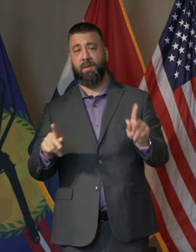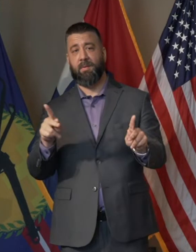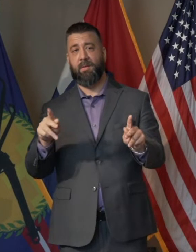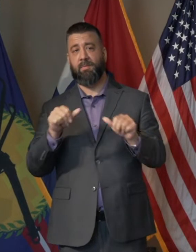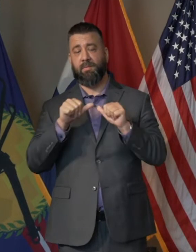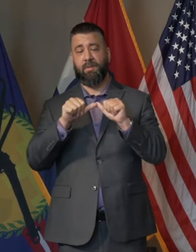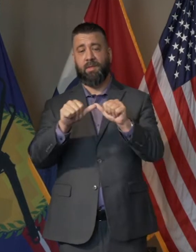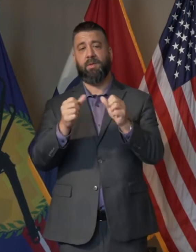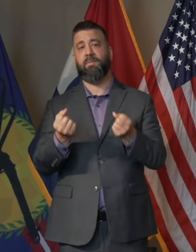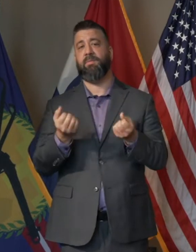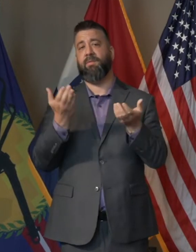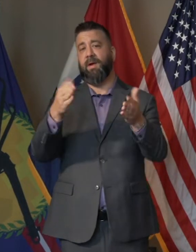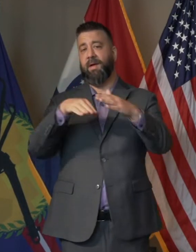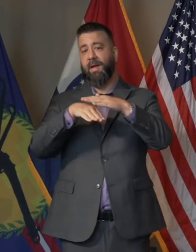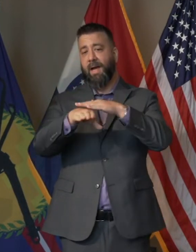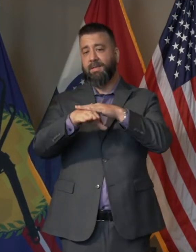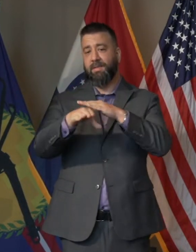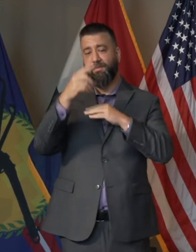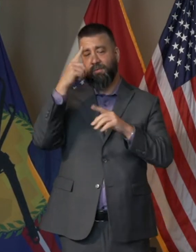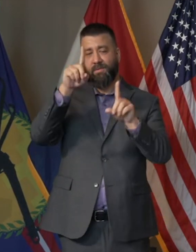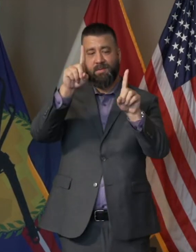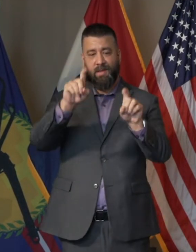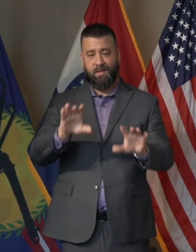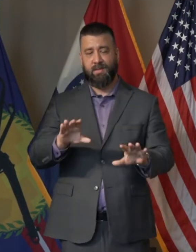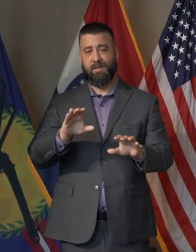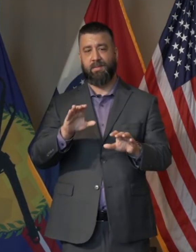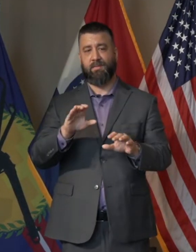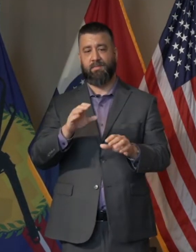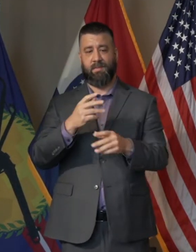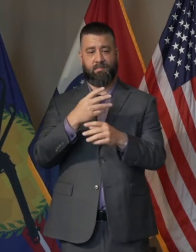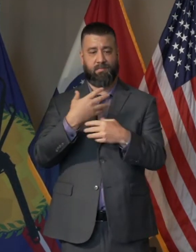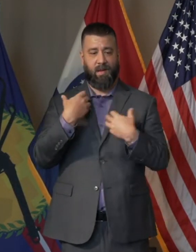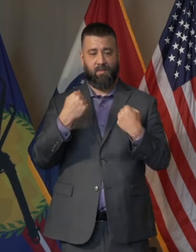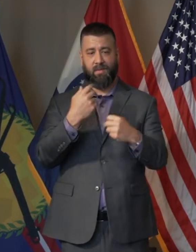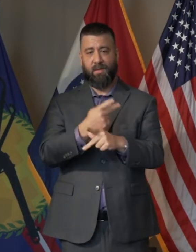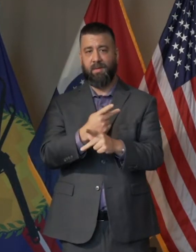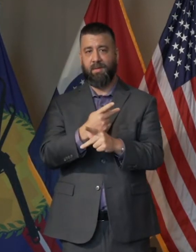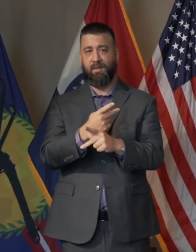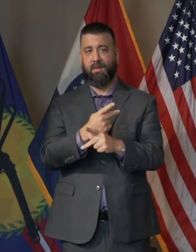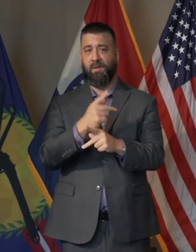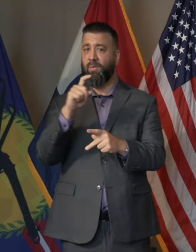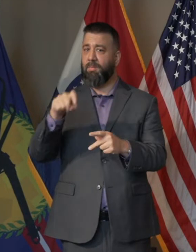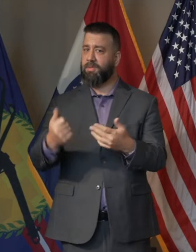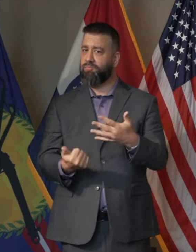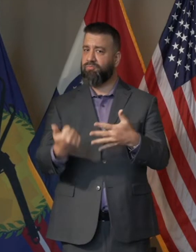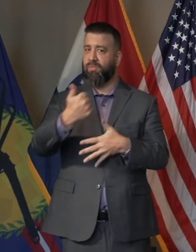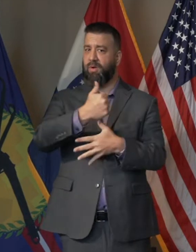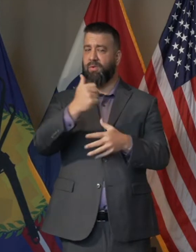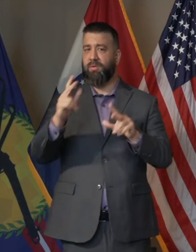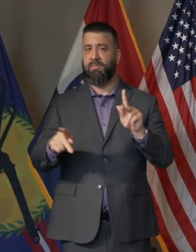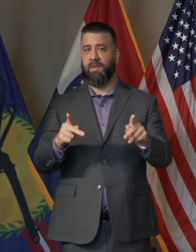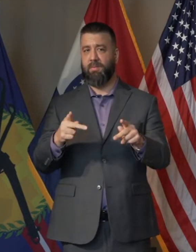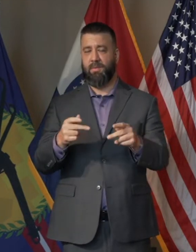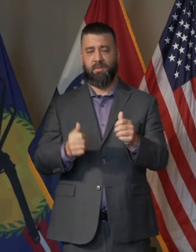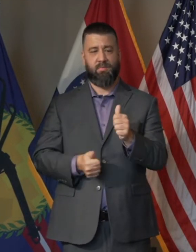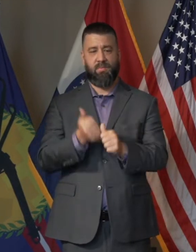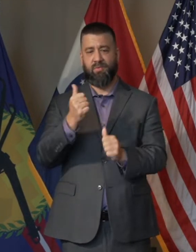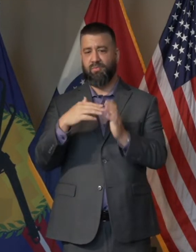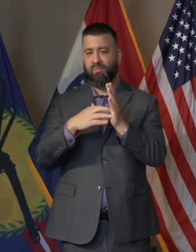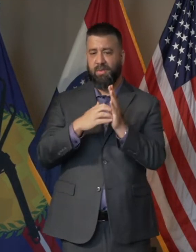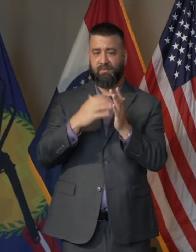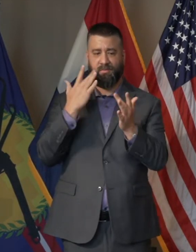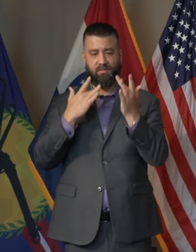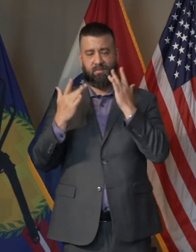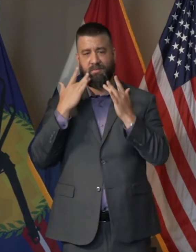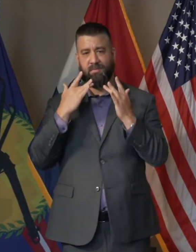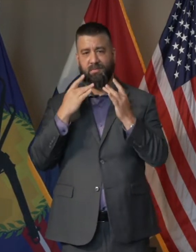continue to provide access to testing and health care, we must do so with the priority of those who have been most vulnerable, those who have been overlooked